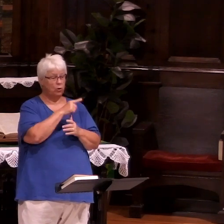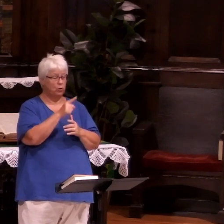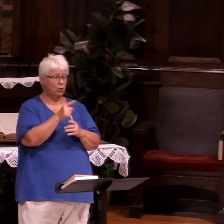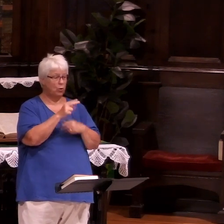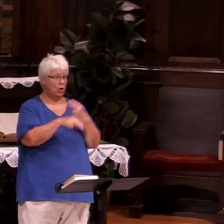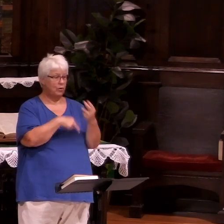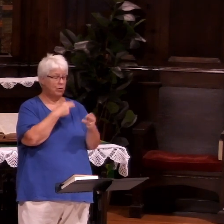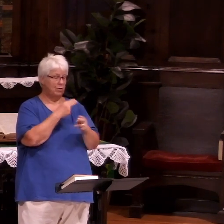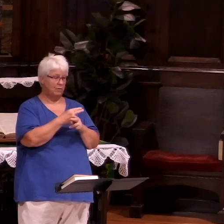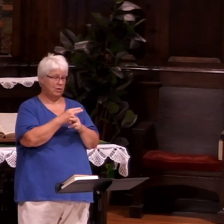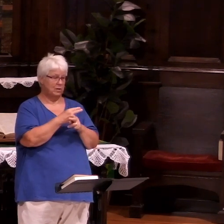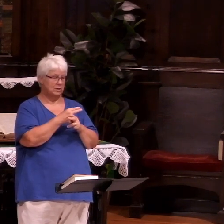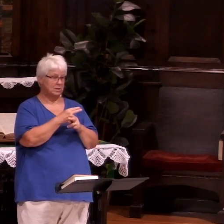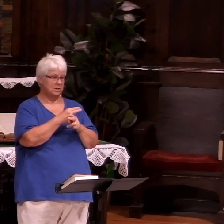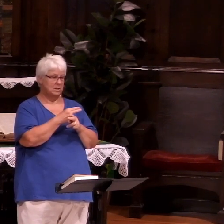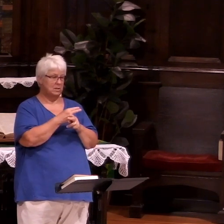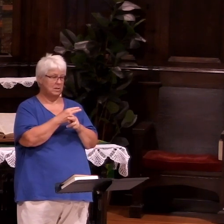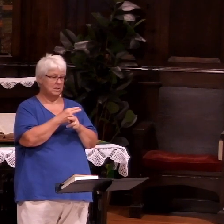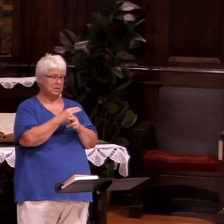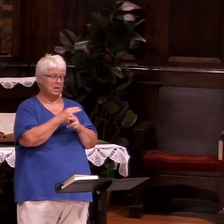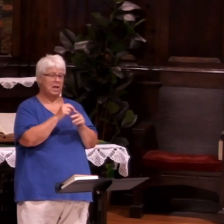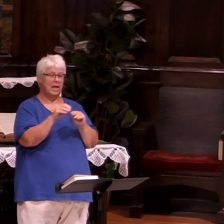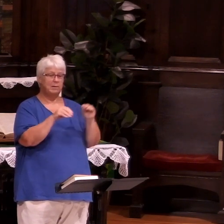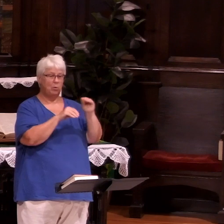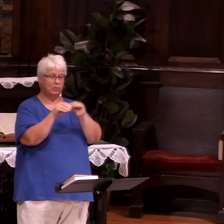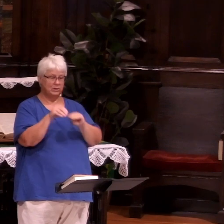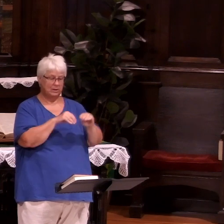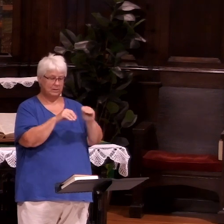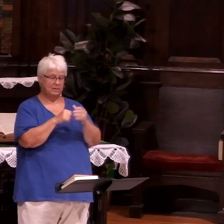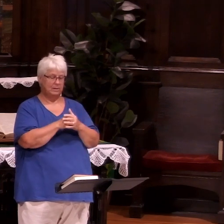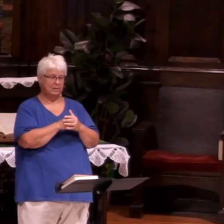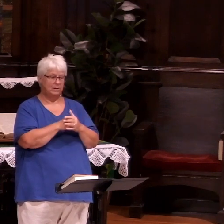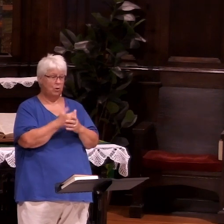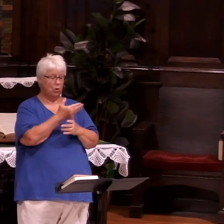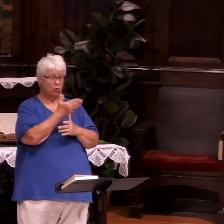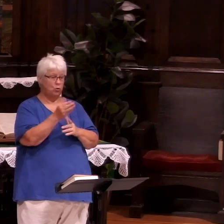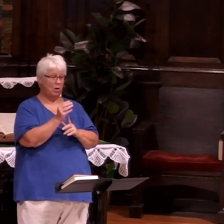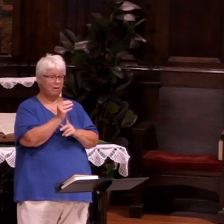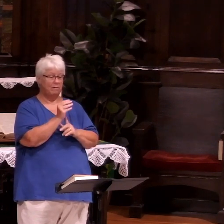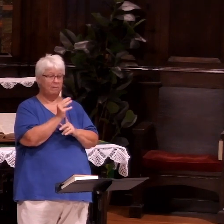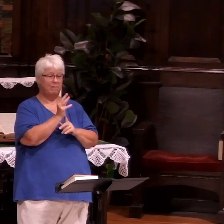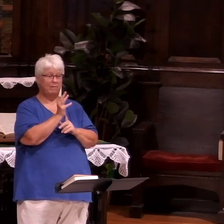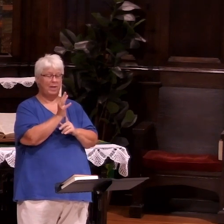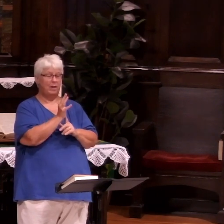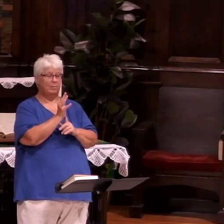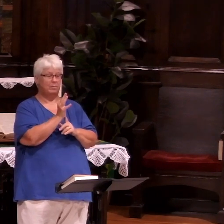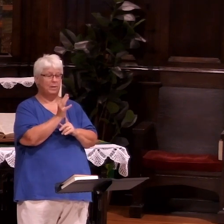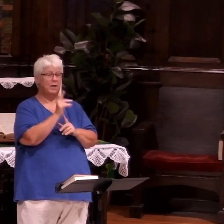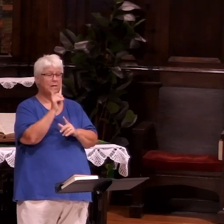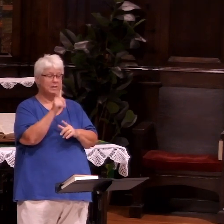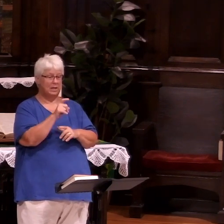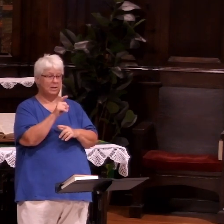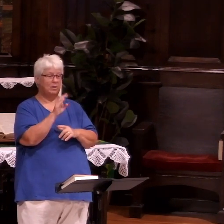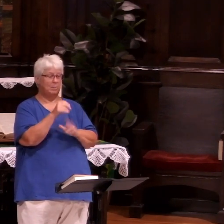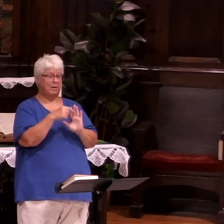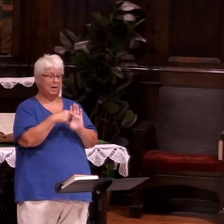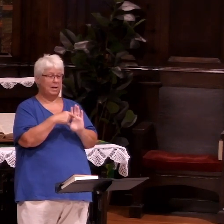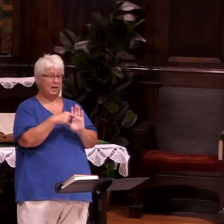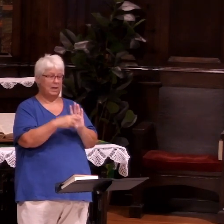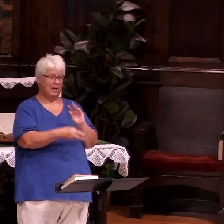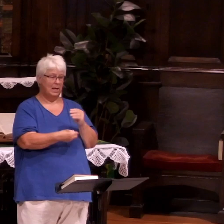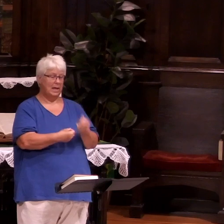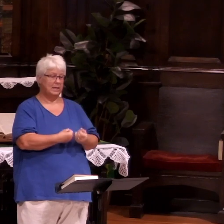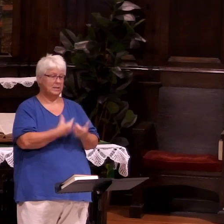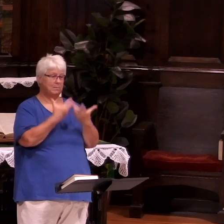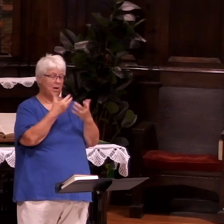the universe in ecstatic motion, and your flame deserves to be fanned